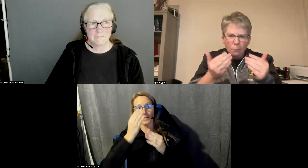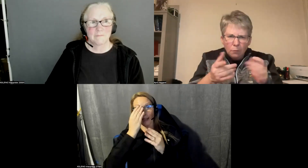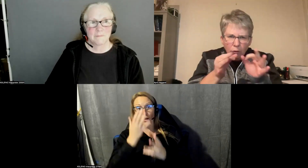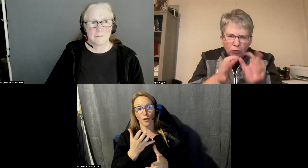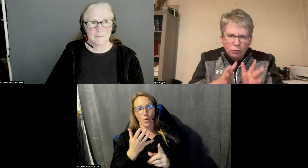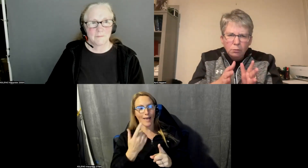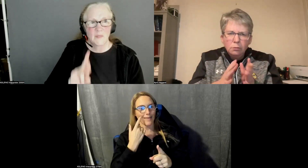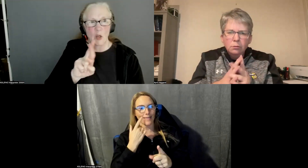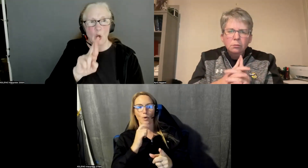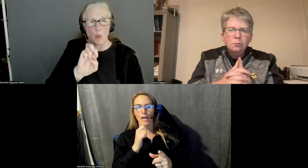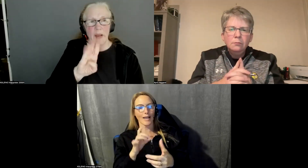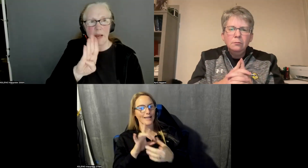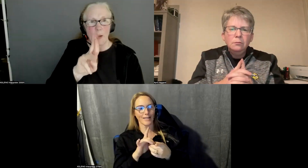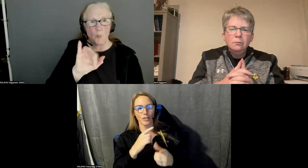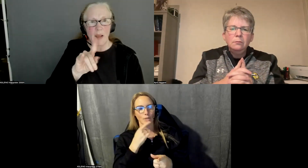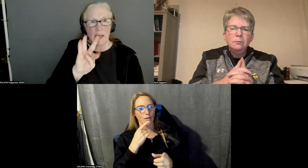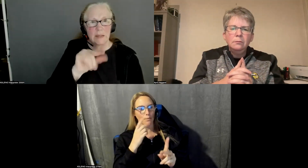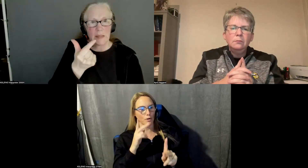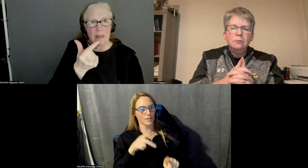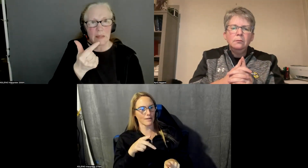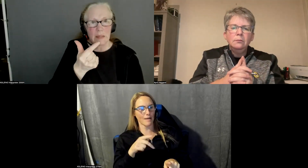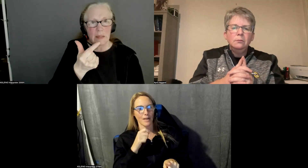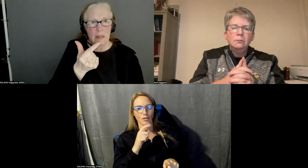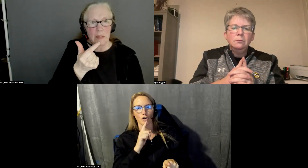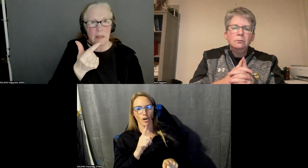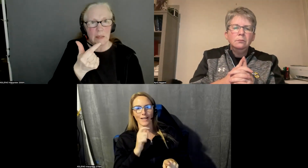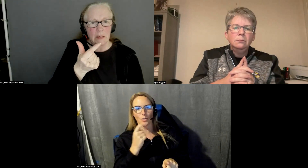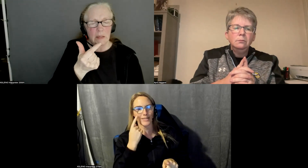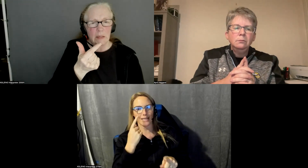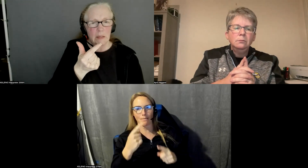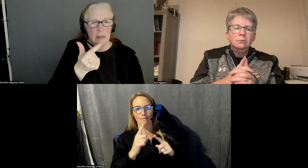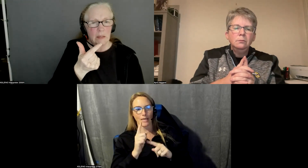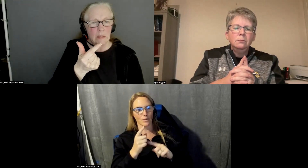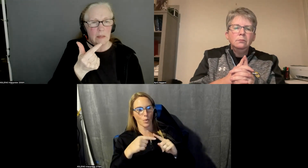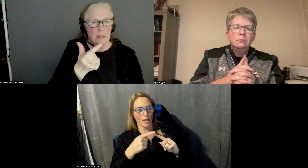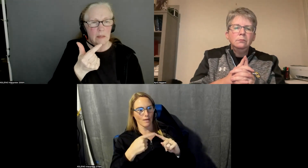I'm just letting you know, I think that we're not connected to a hearing person. I'm not sure. I don't see minutes rolling.